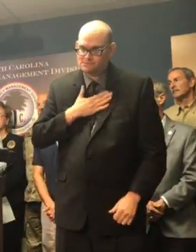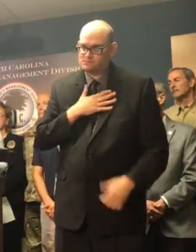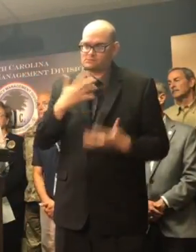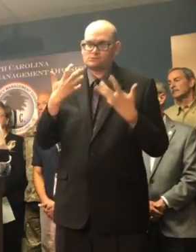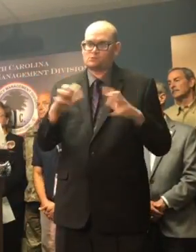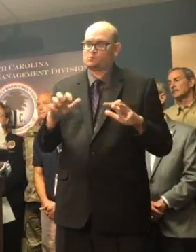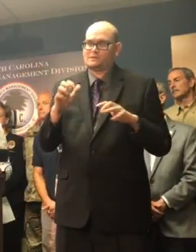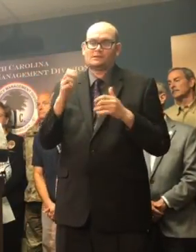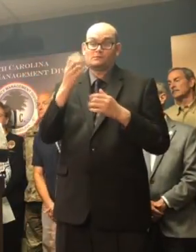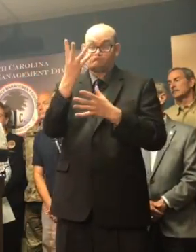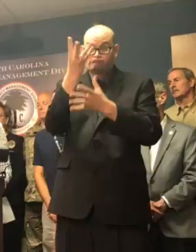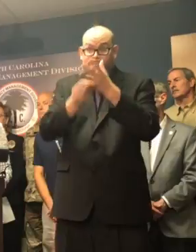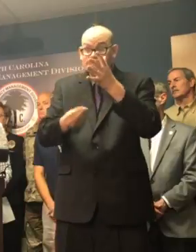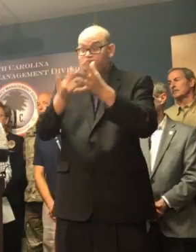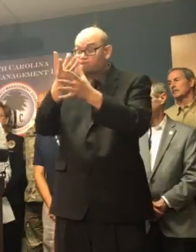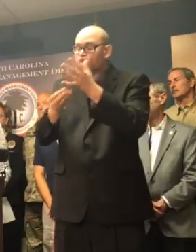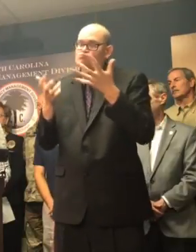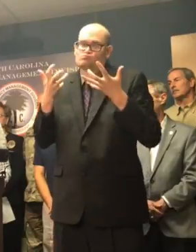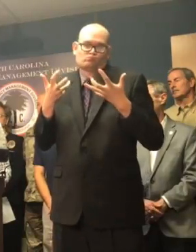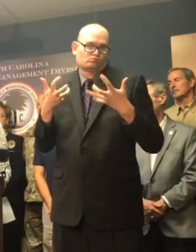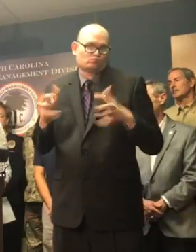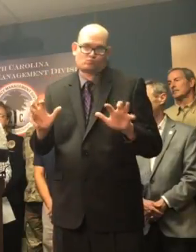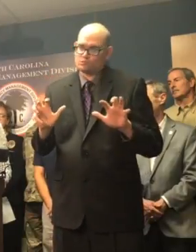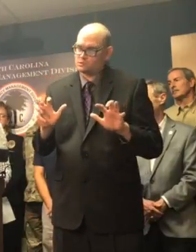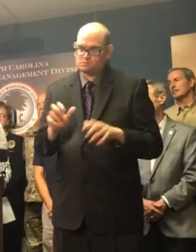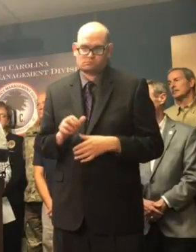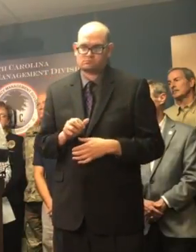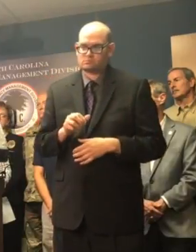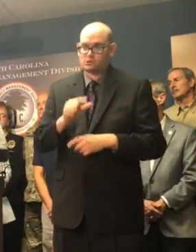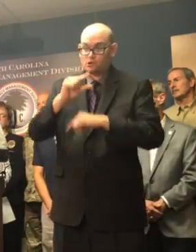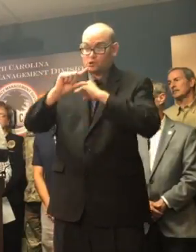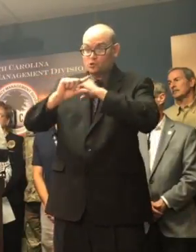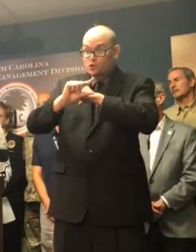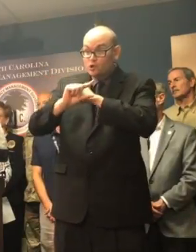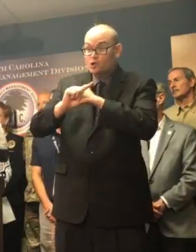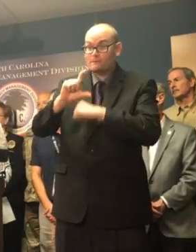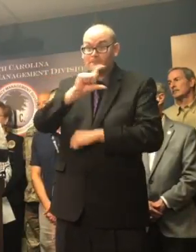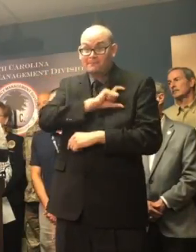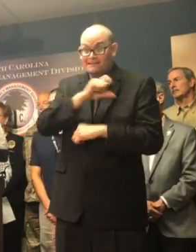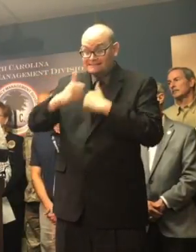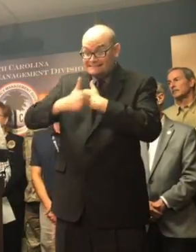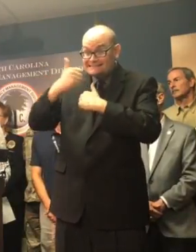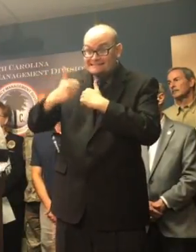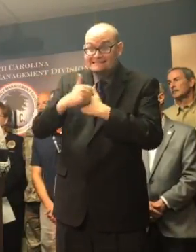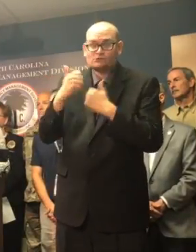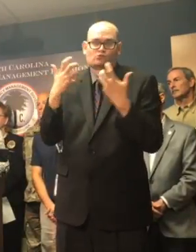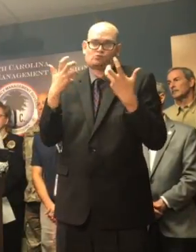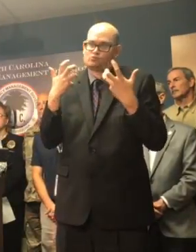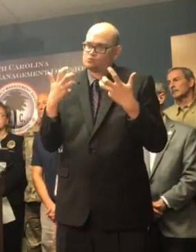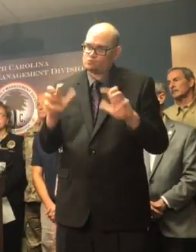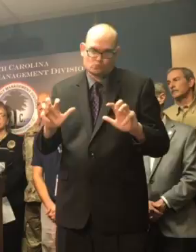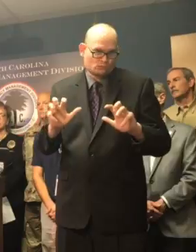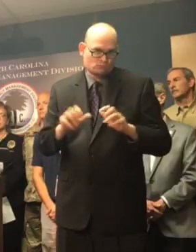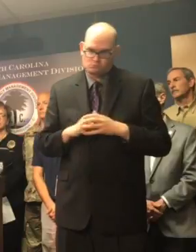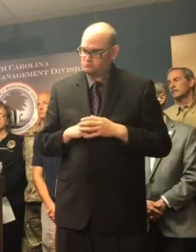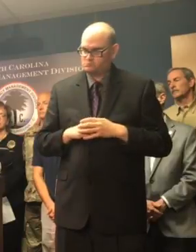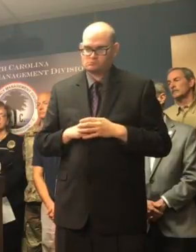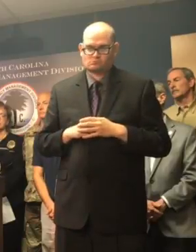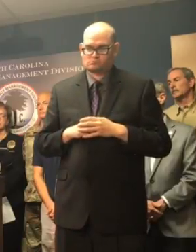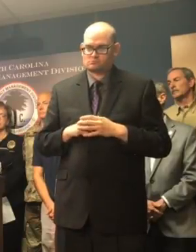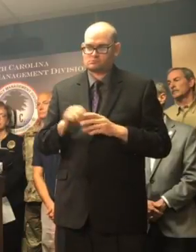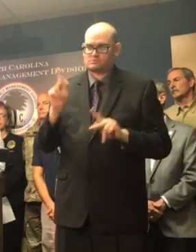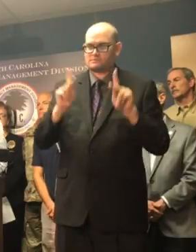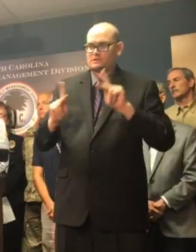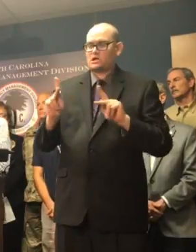happening, nor do any of the guardsmen, the troopers, and everybody else that are working there. I know people always say, oh, it'll pass,